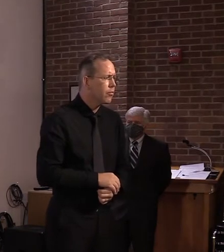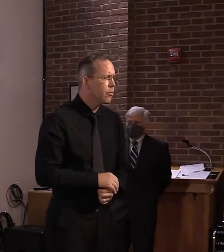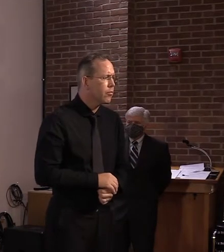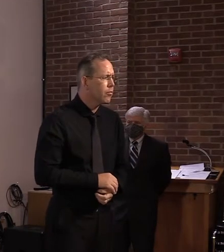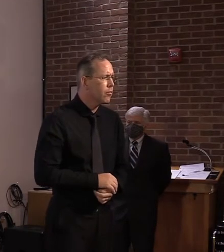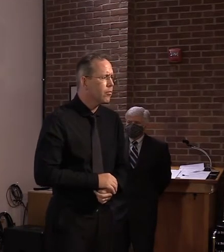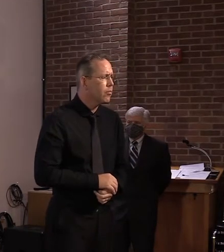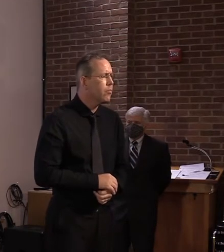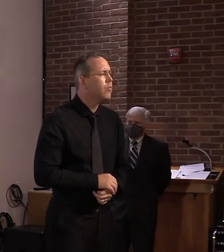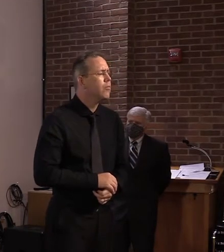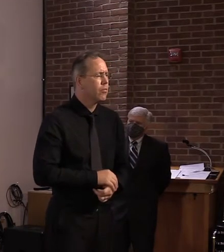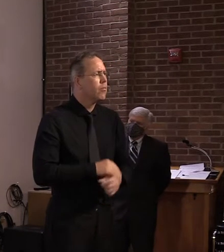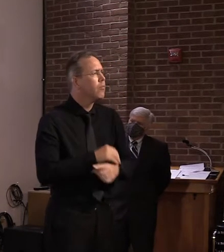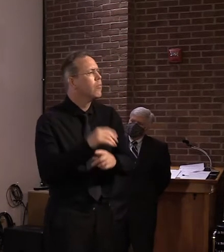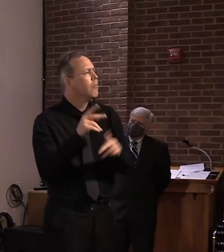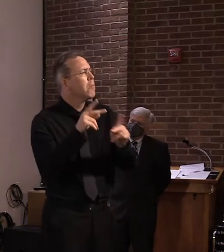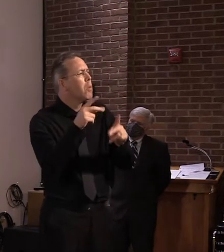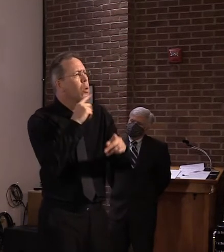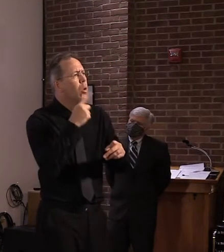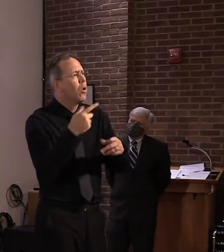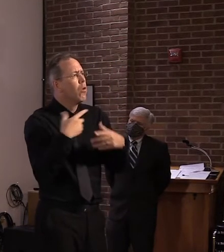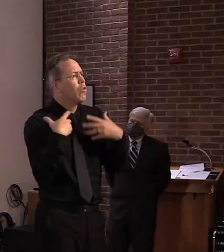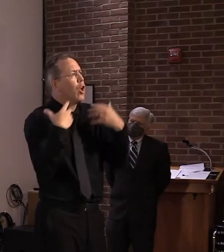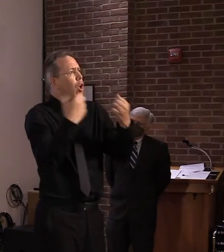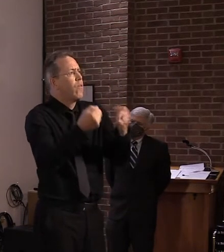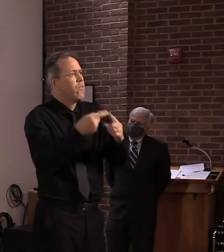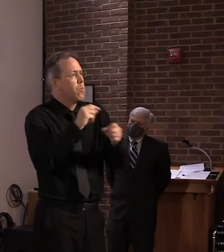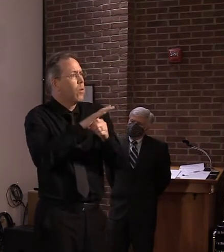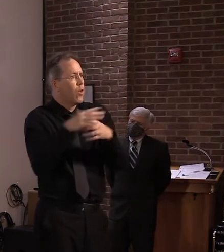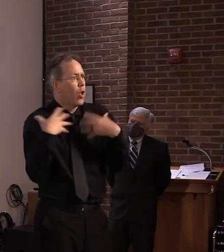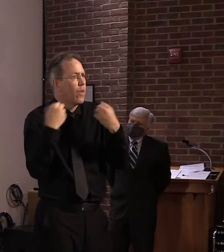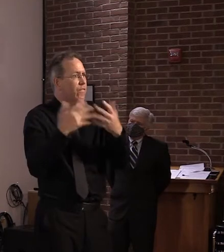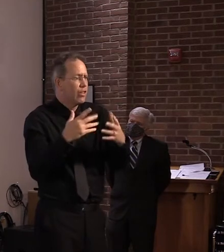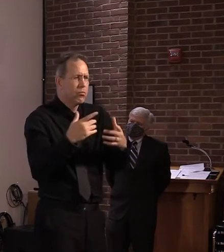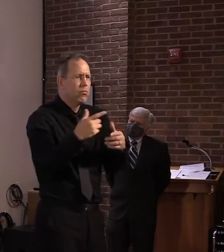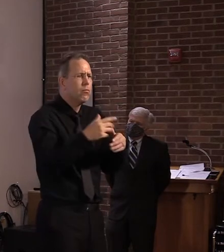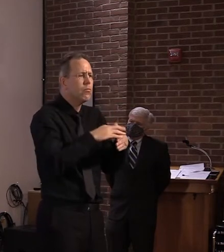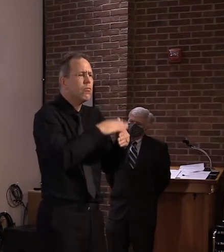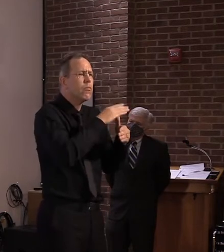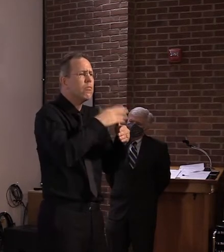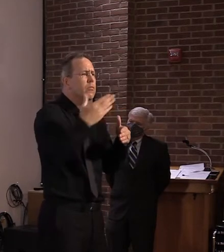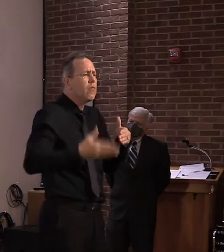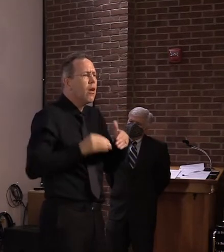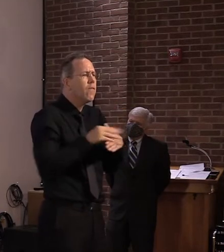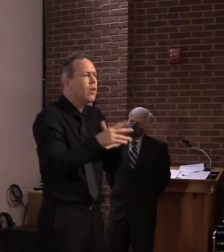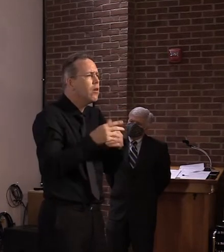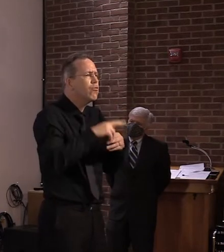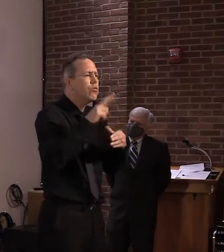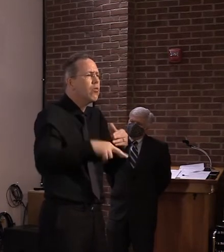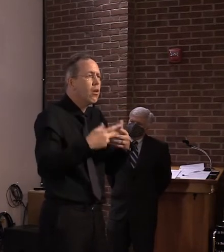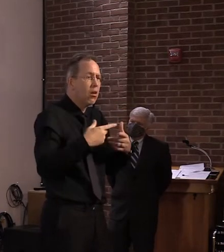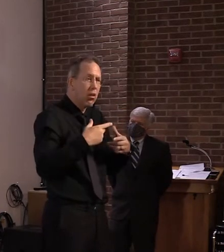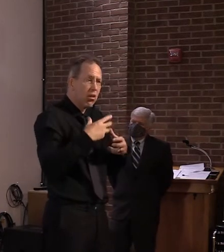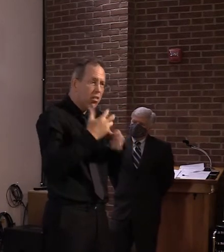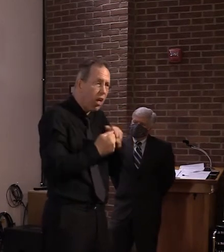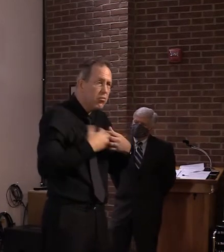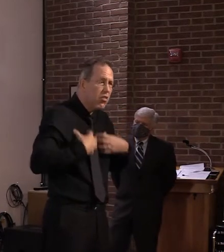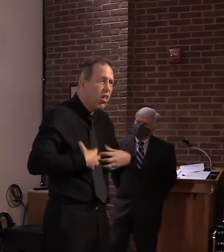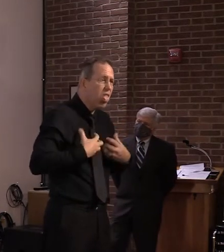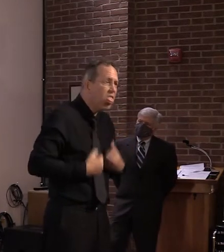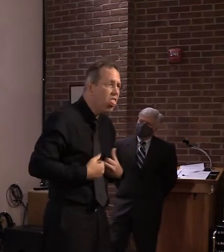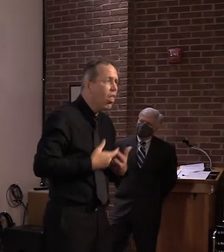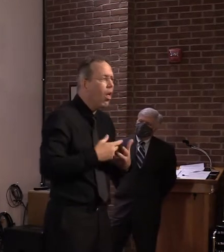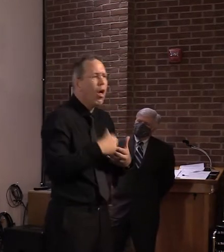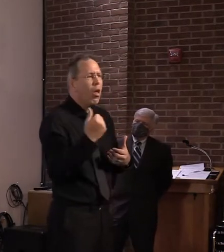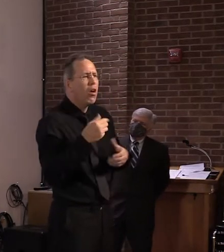breathing, anything that might hint at long-term impacts from the virus? Yeah, so far the answer to that is no, but